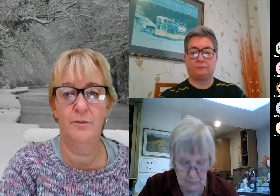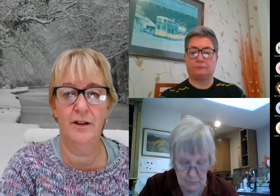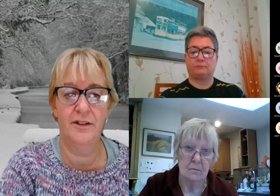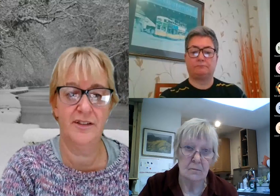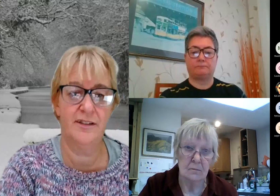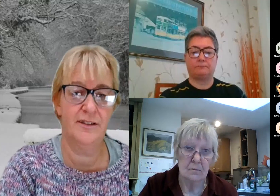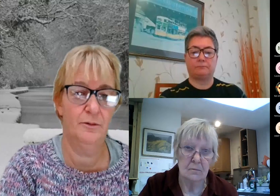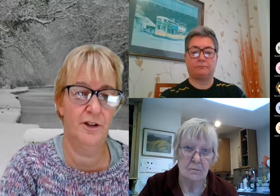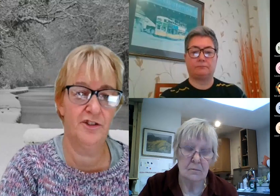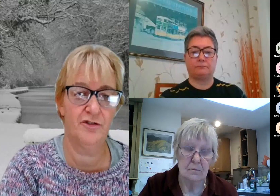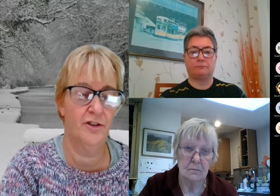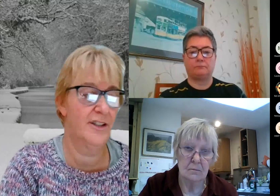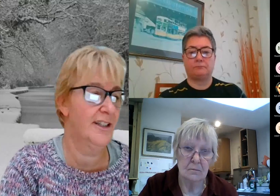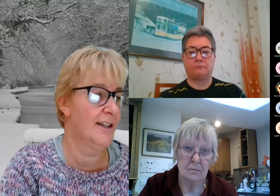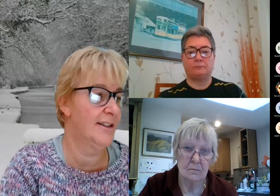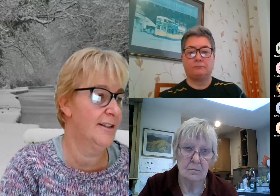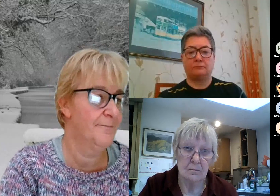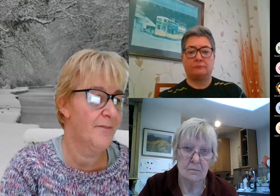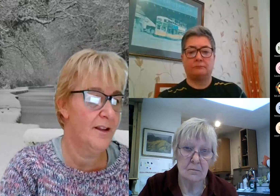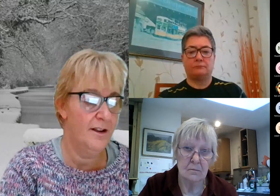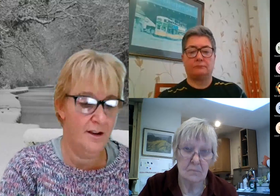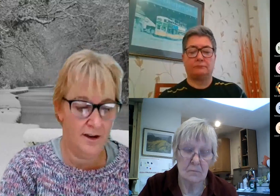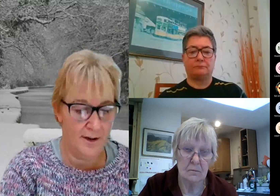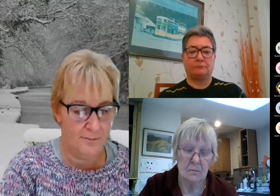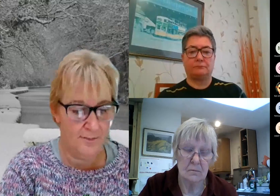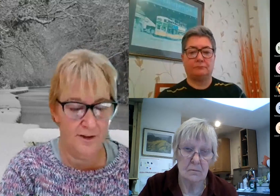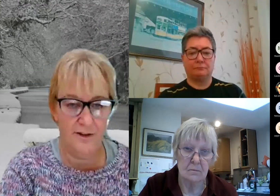union because we're stronger together.